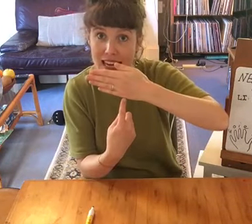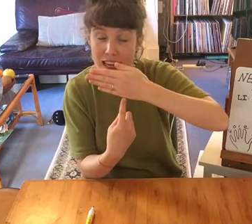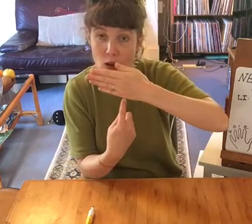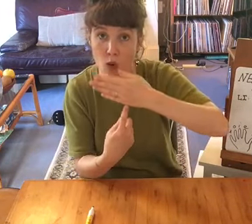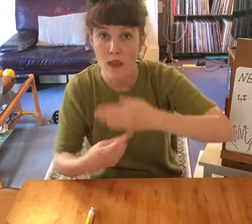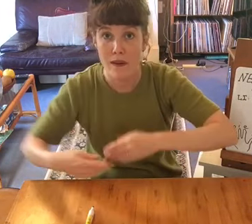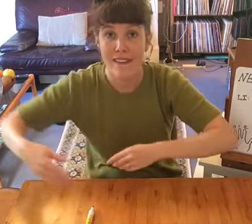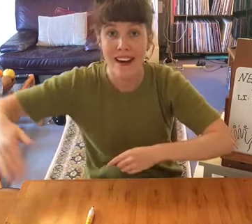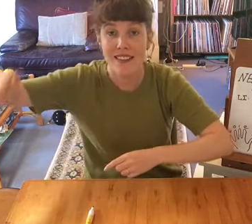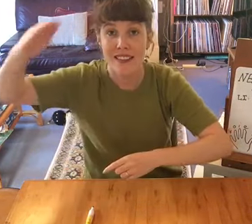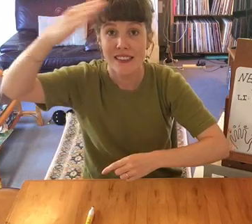All the other way around.